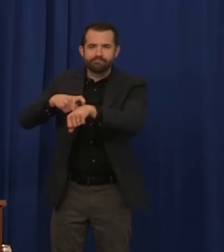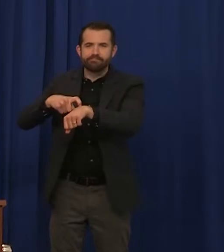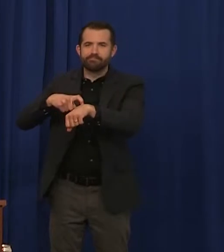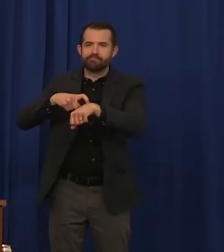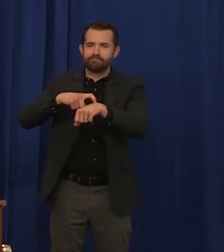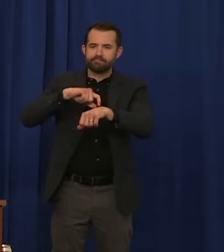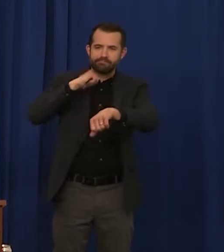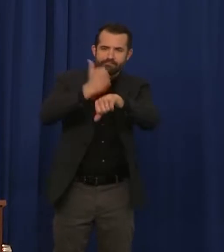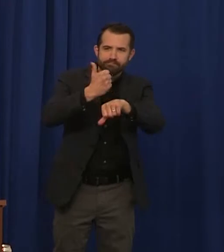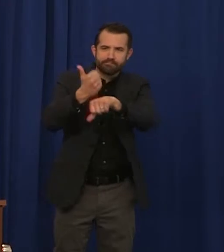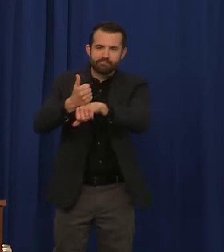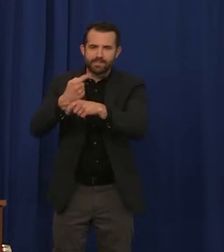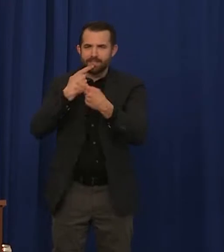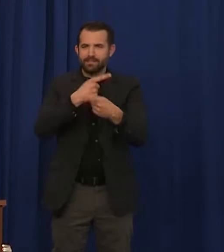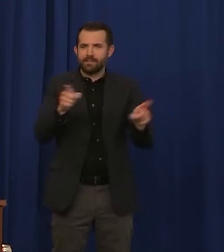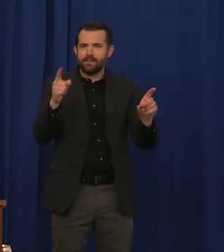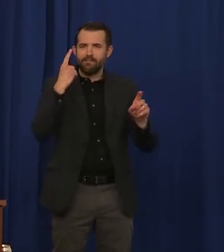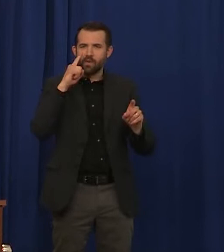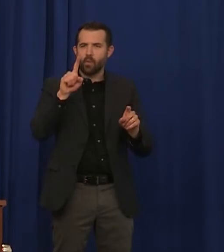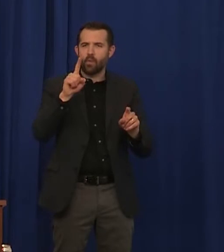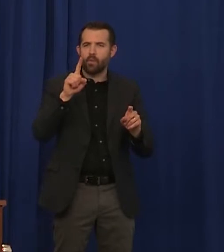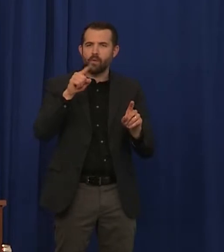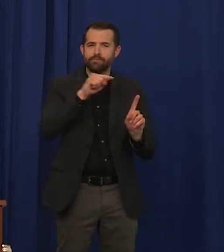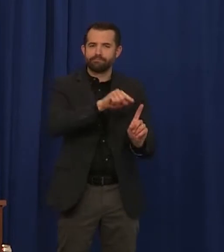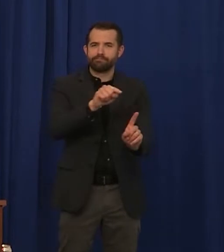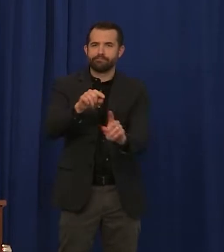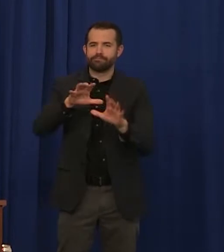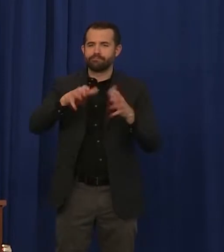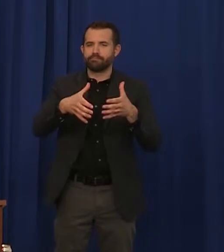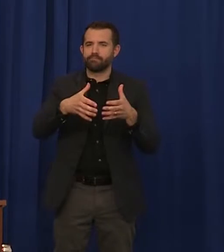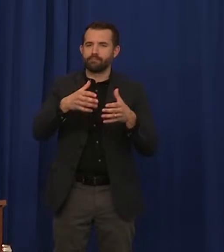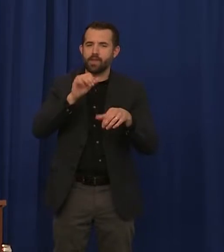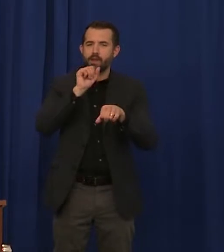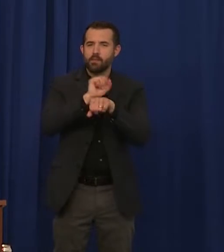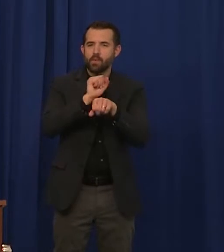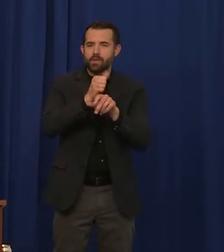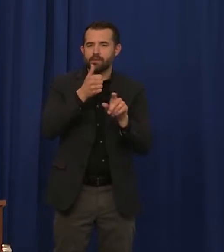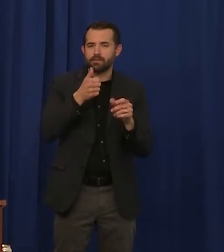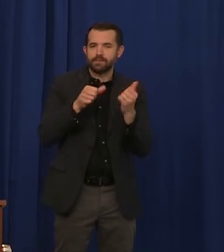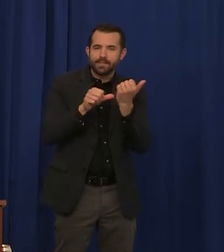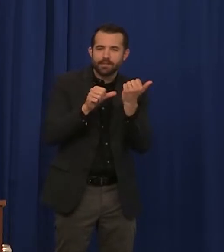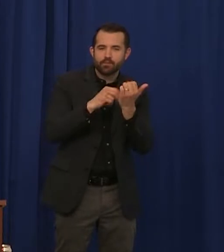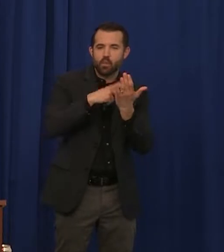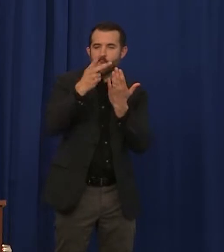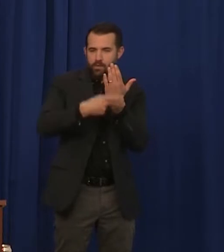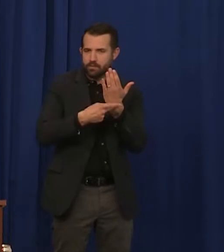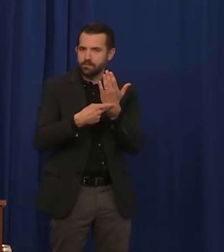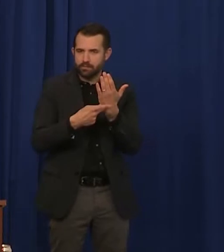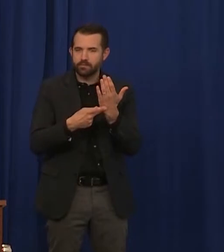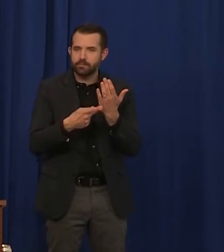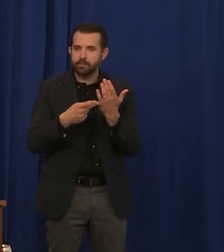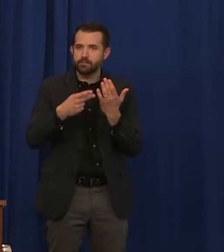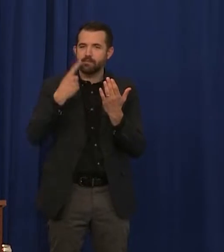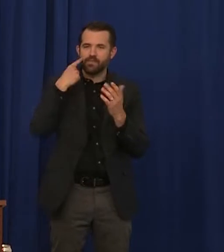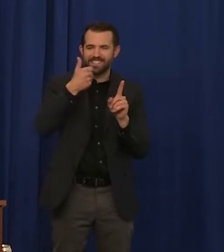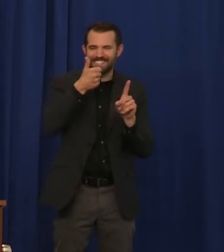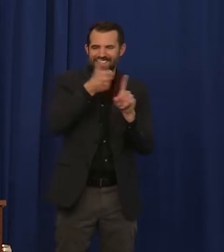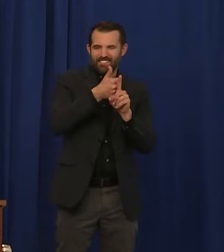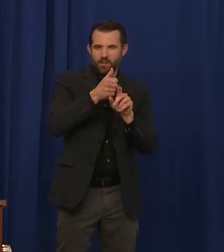be announced for the pandemic unemployment assistance program that covers self-employed,